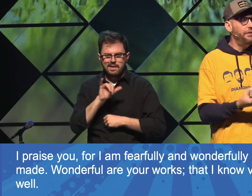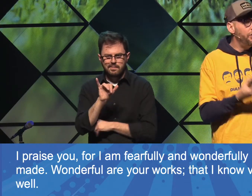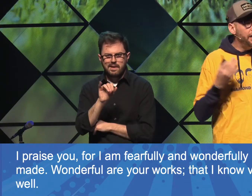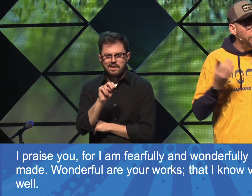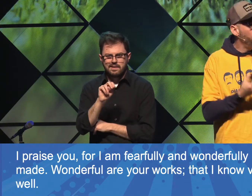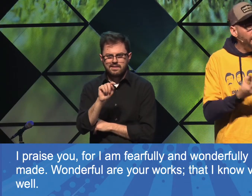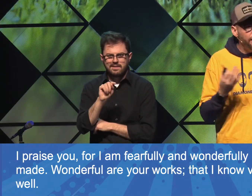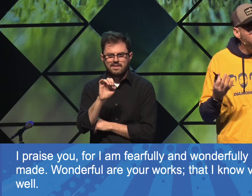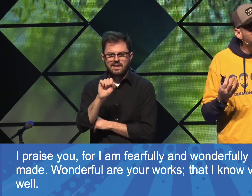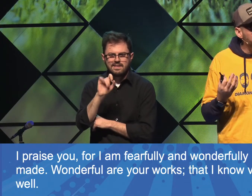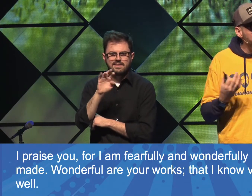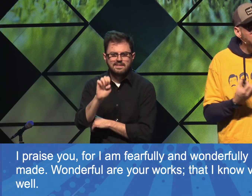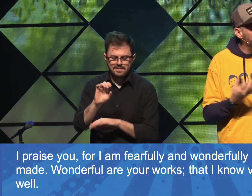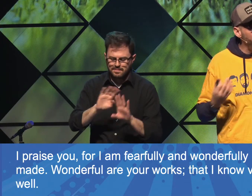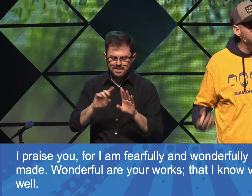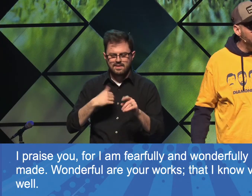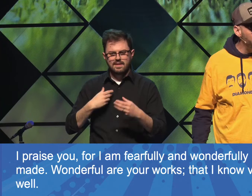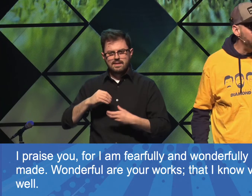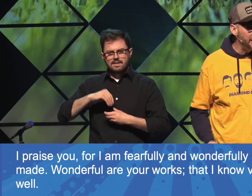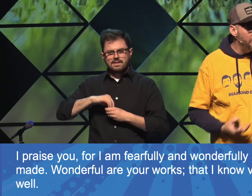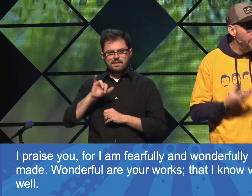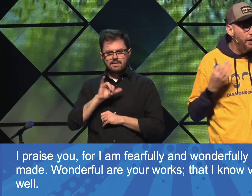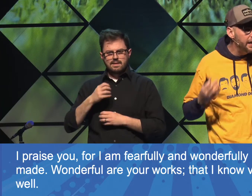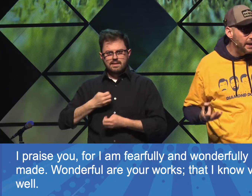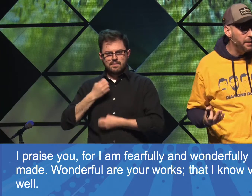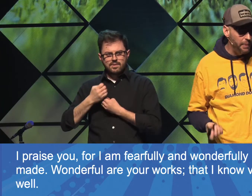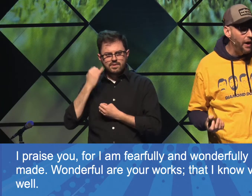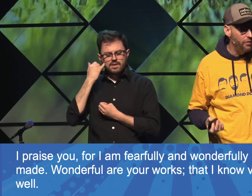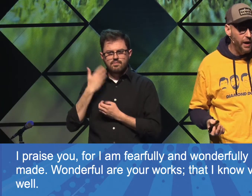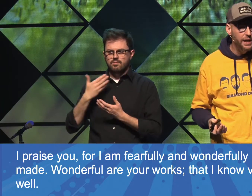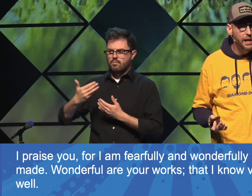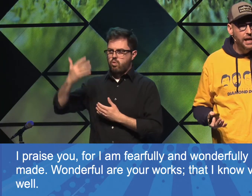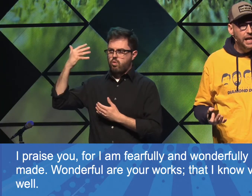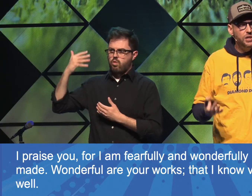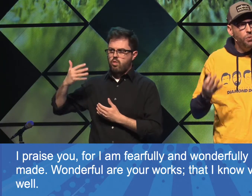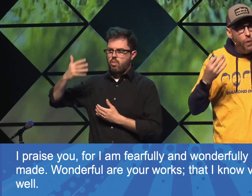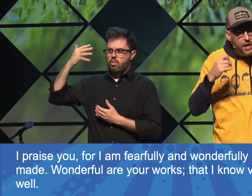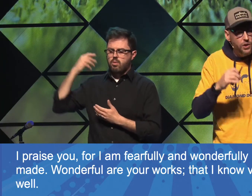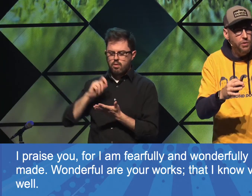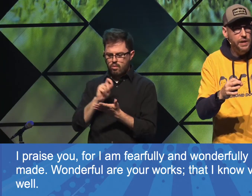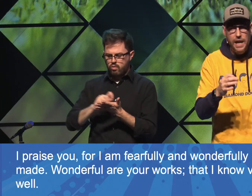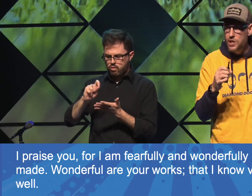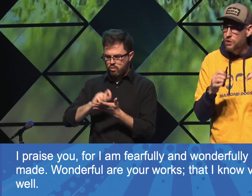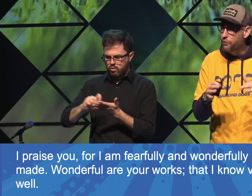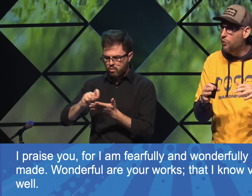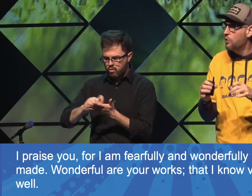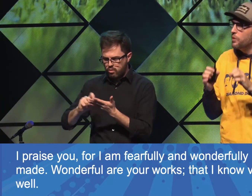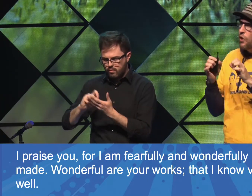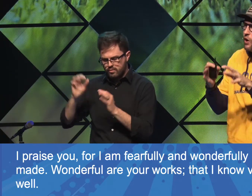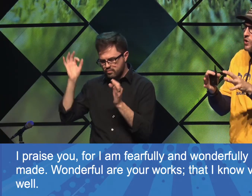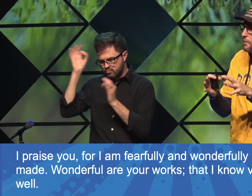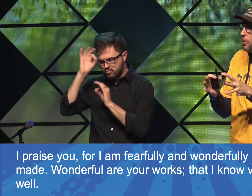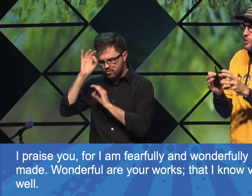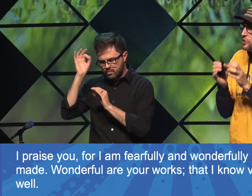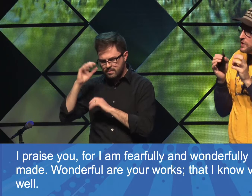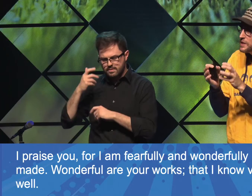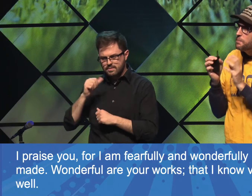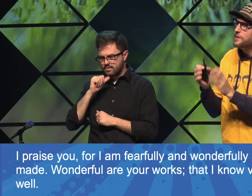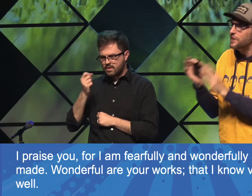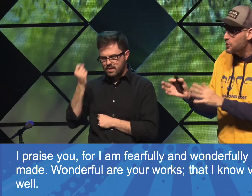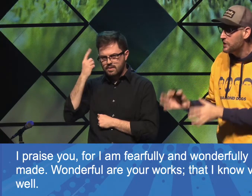things that if you think you're writing from a space of antiquity that you didn't know anything about, right? It's the way you're created, you're formed with all your